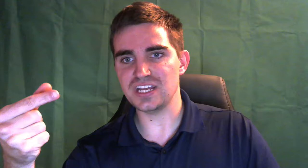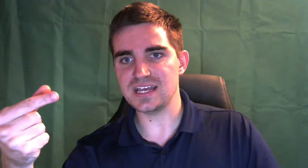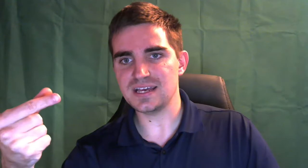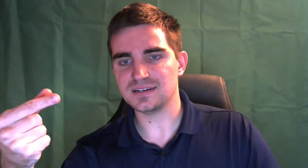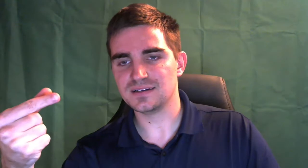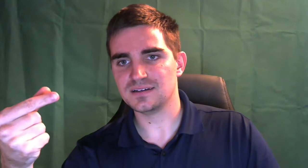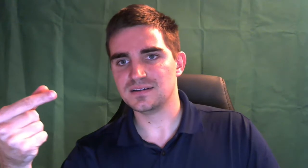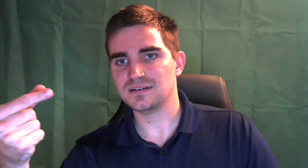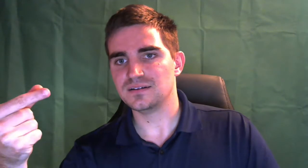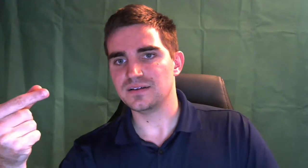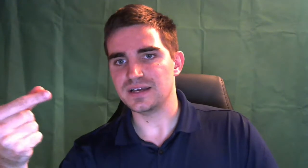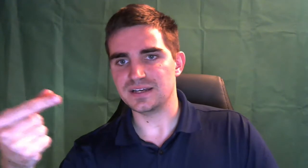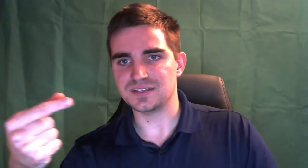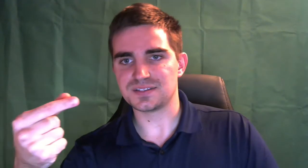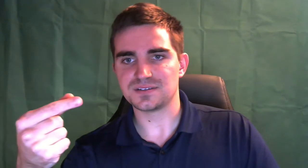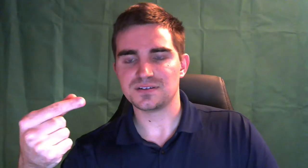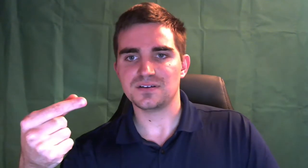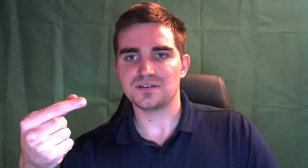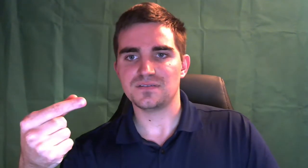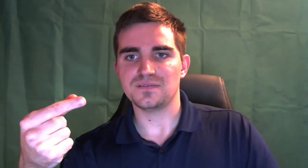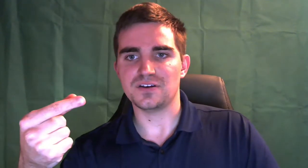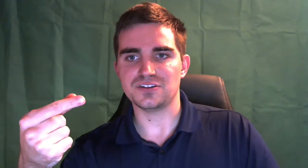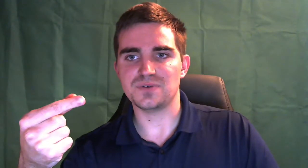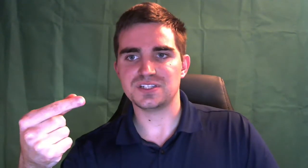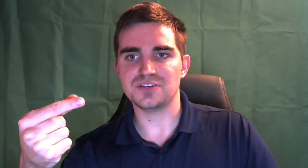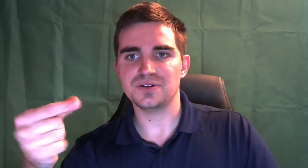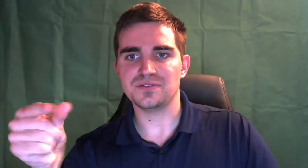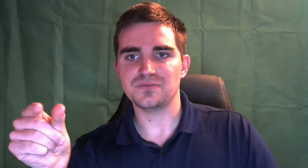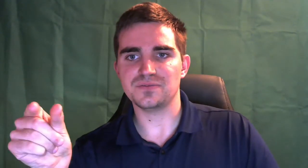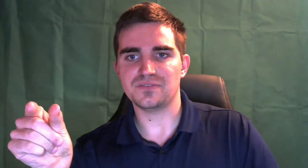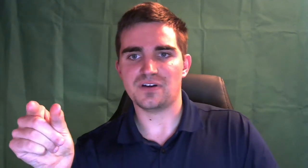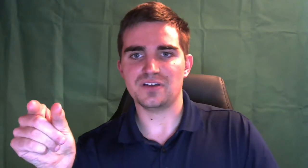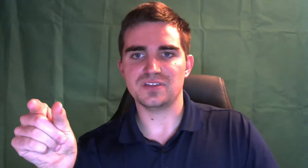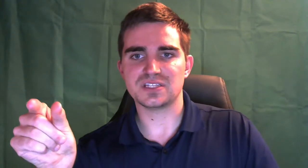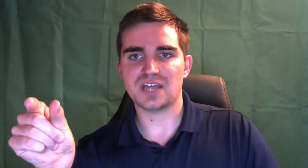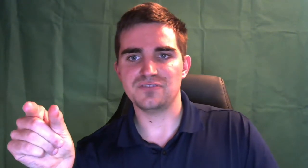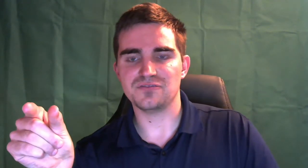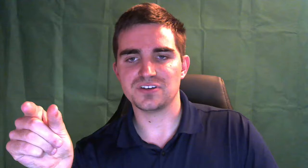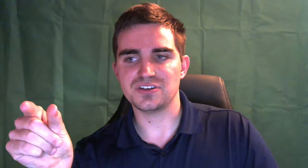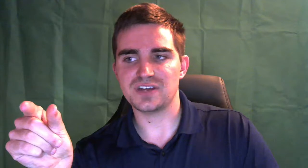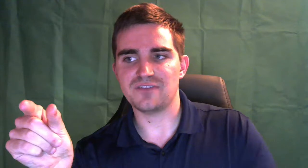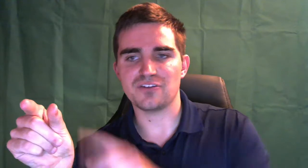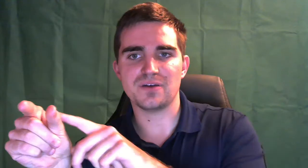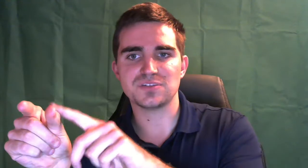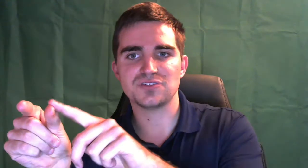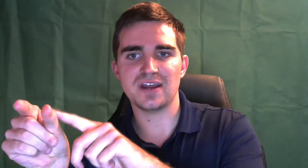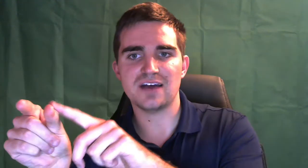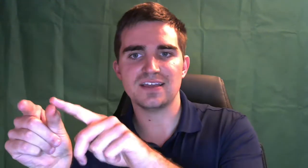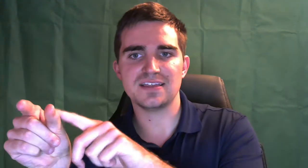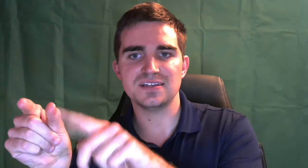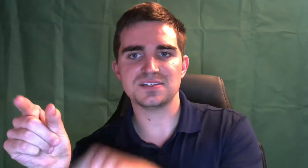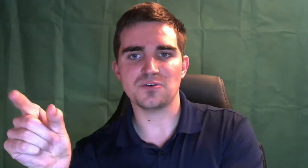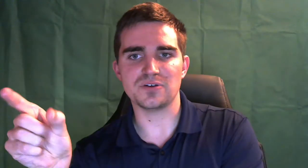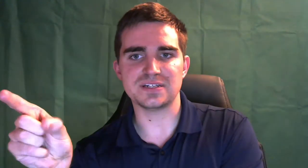G is, there are two ways to do it. I'll give you the side view first. You can have your thumb straight out like this, or